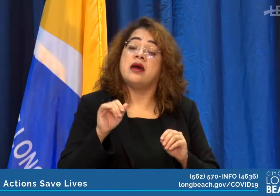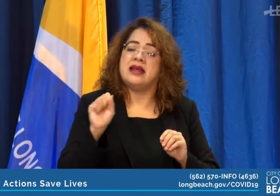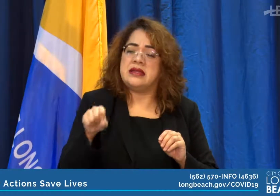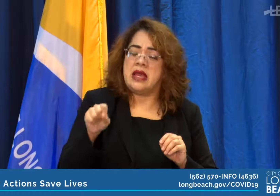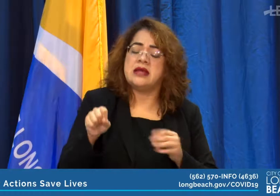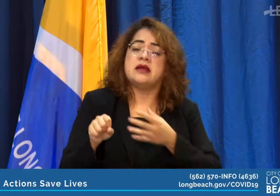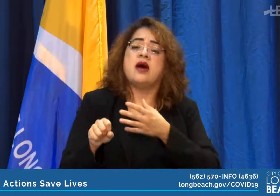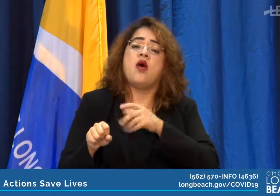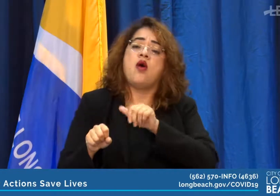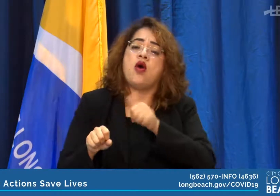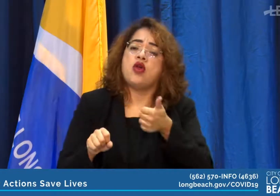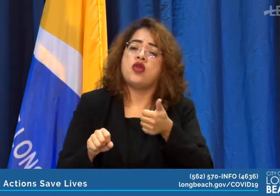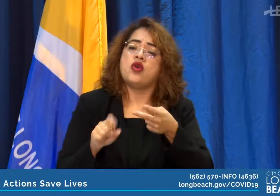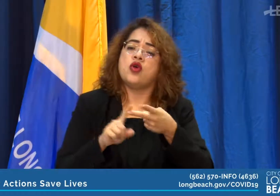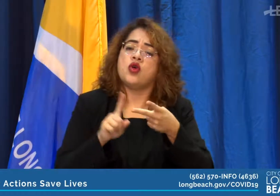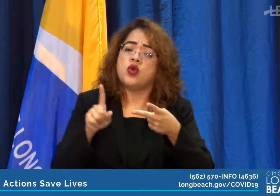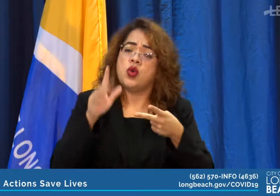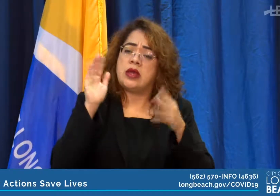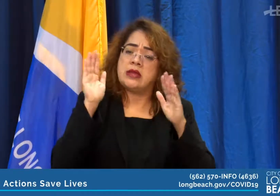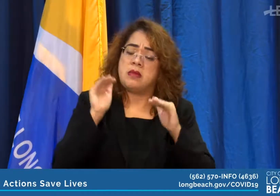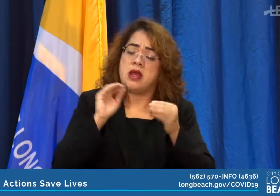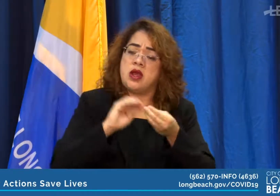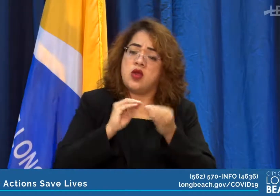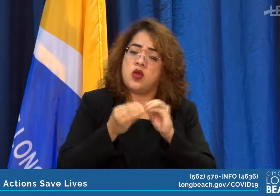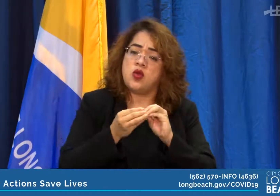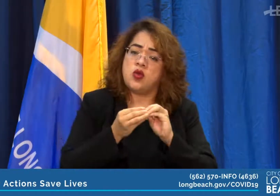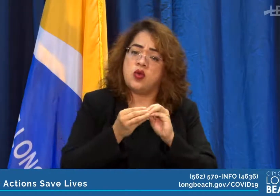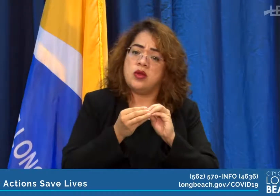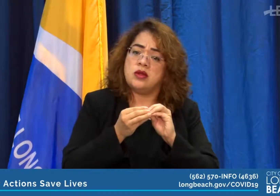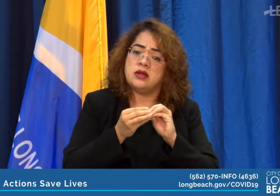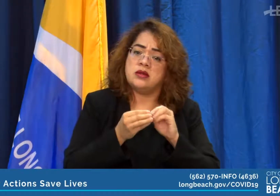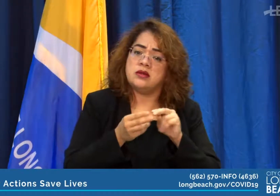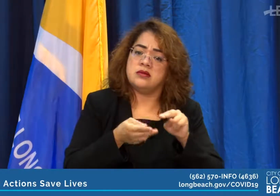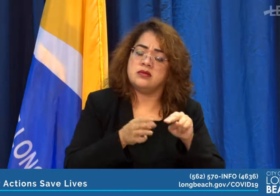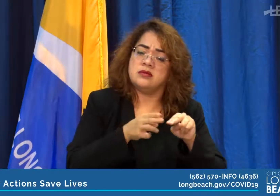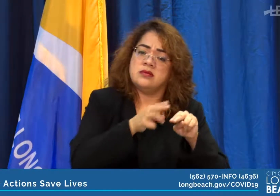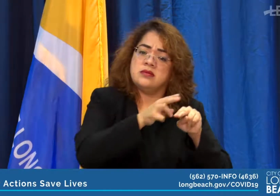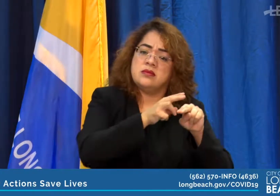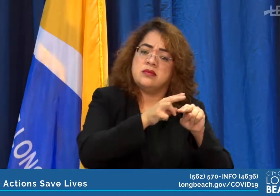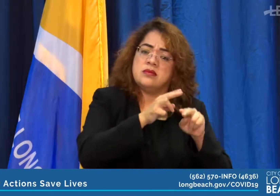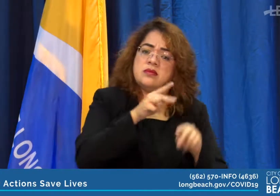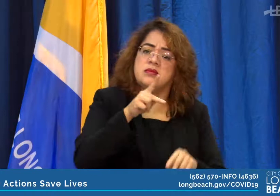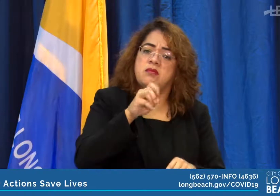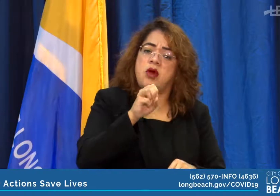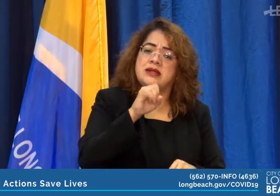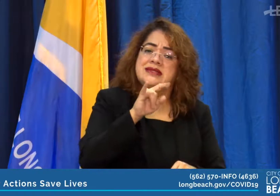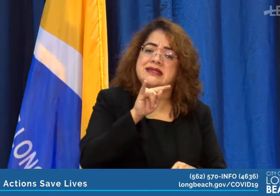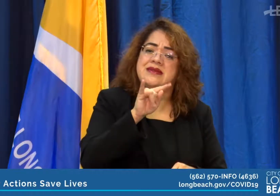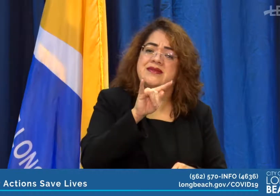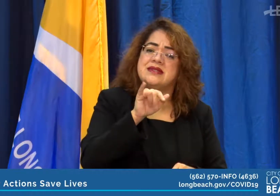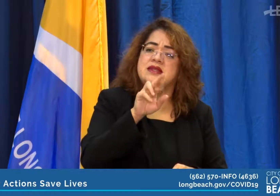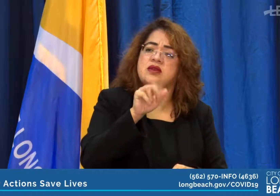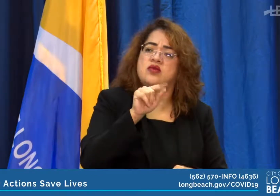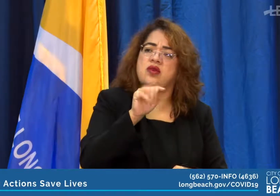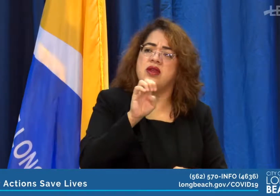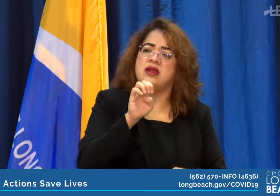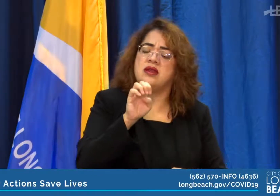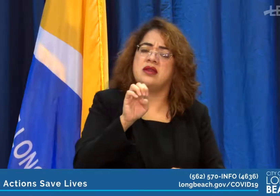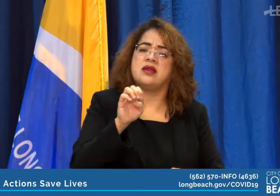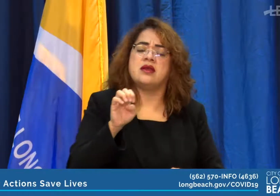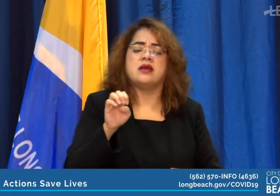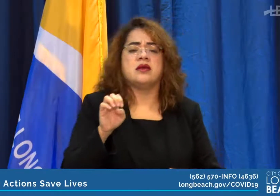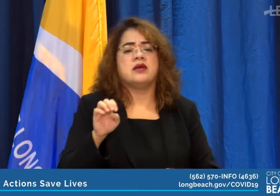also expect the numbers to continue to rise in terms of positivity rate? Kelly, can you please